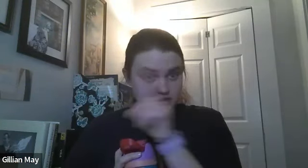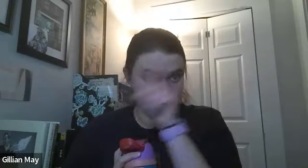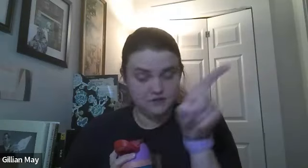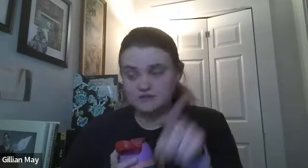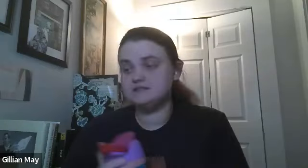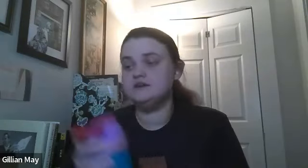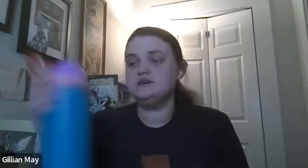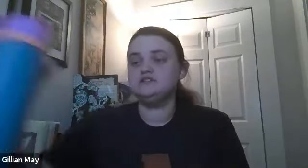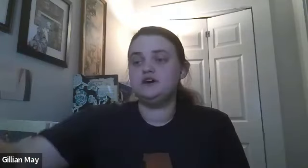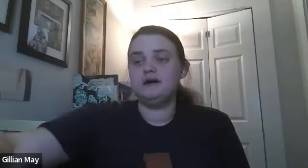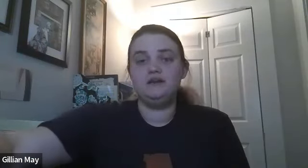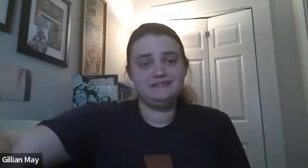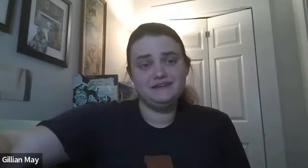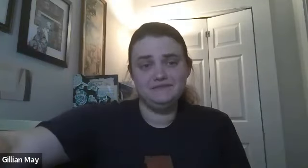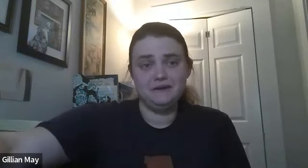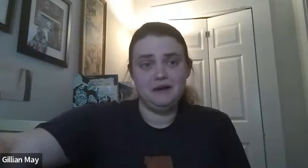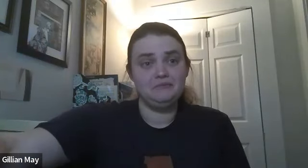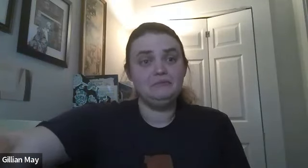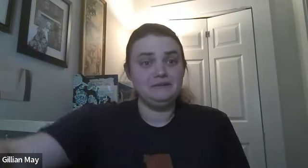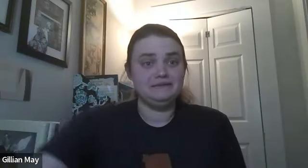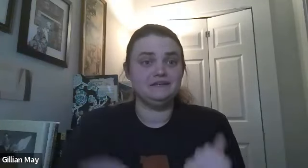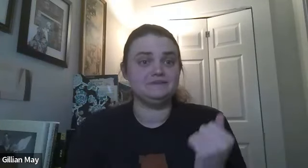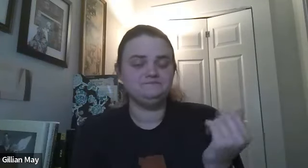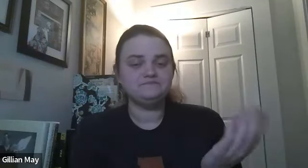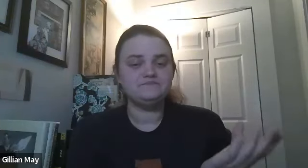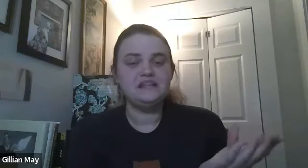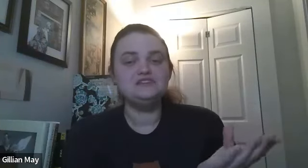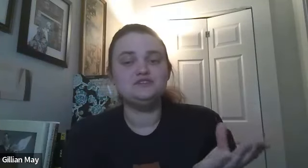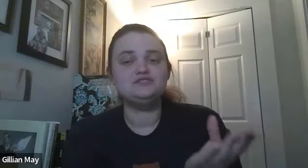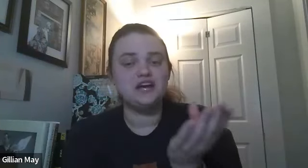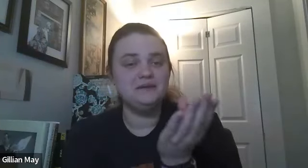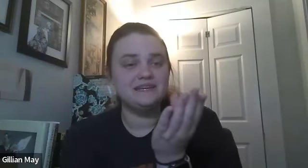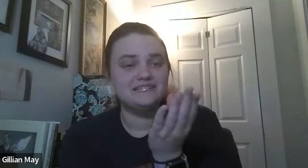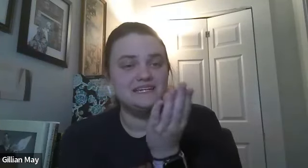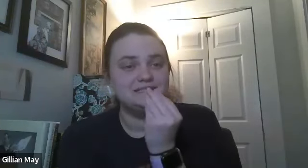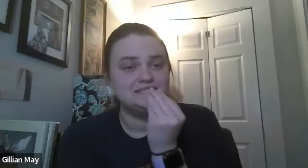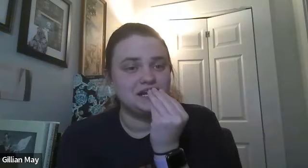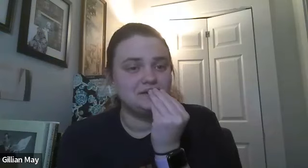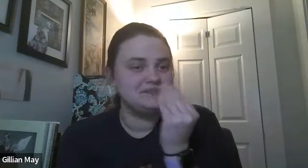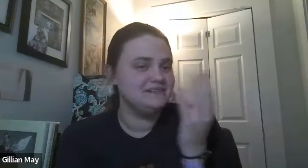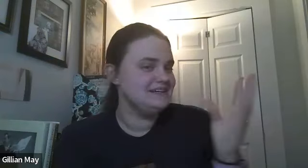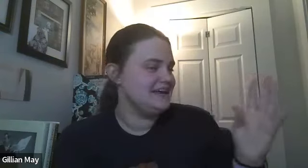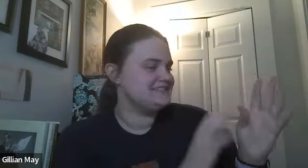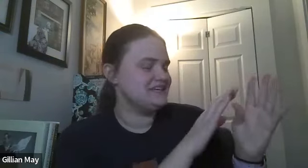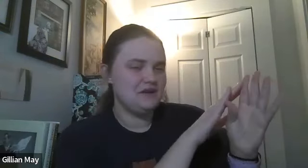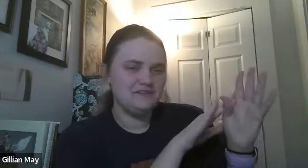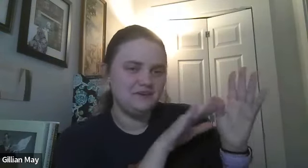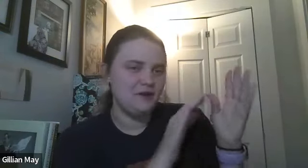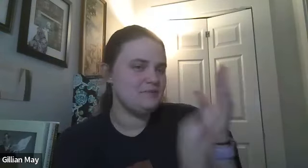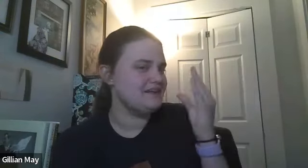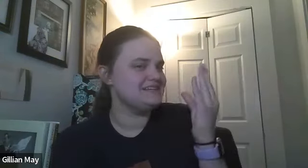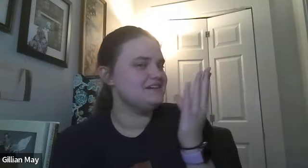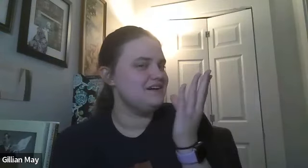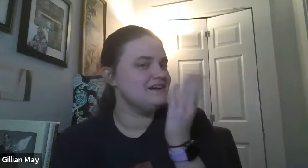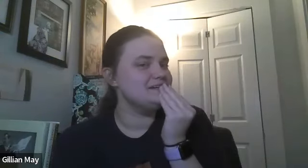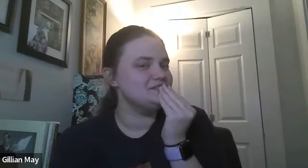giving you this. So I know that's like a very mild one, but like, again, so shut up is shut up. It's like you have like your open hand, like it's talking, and you just